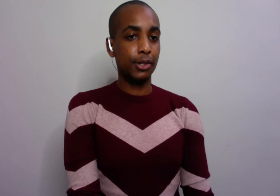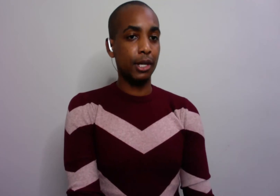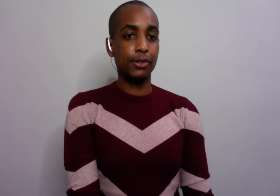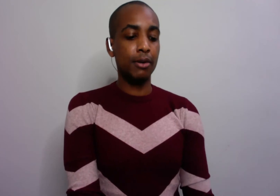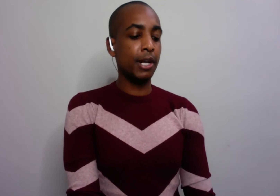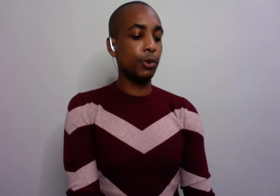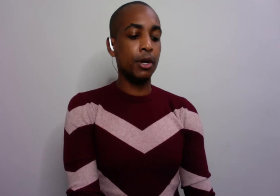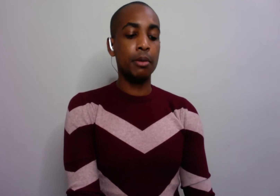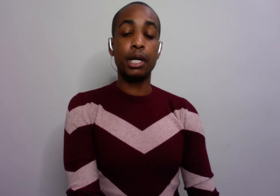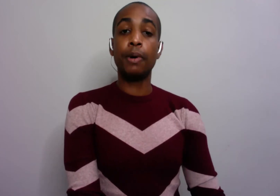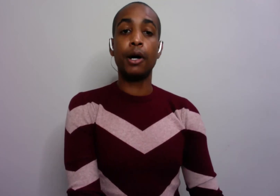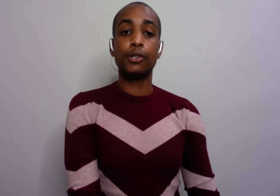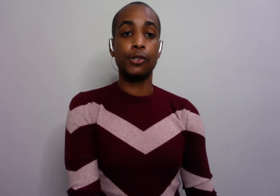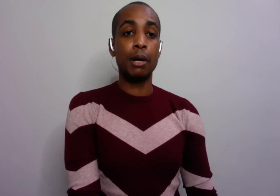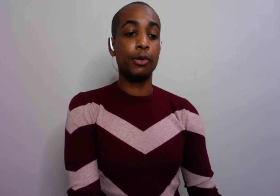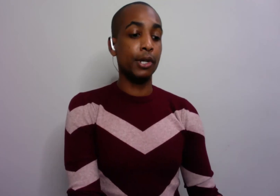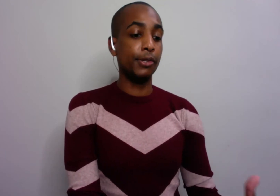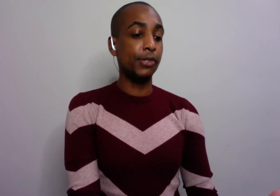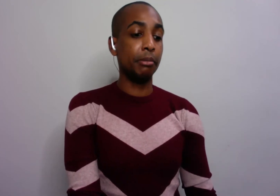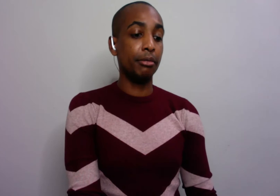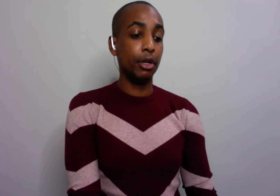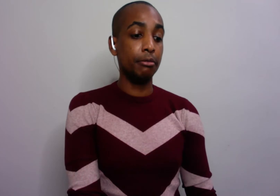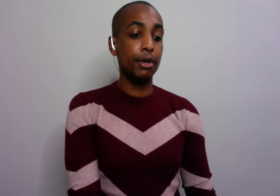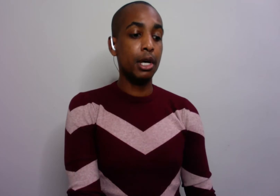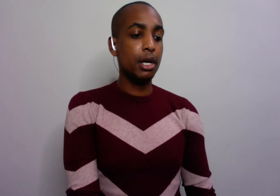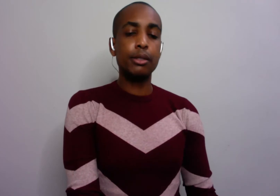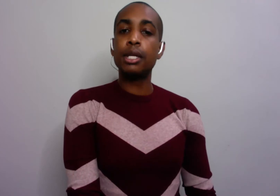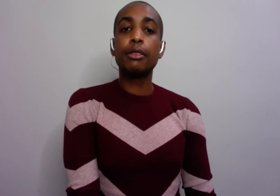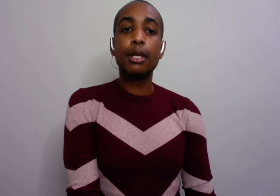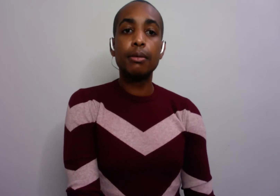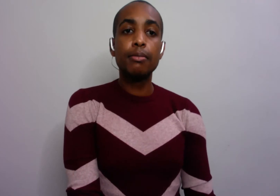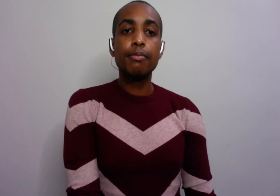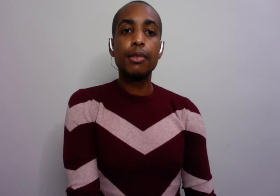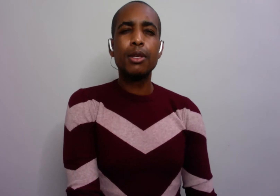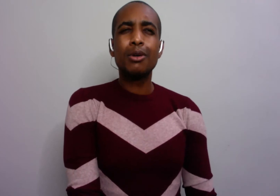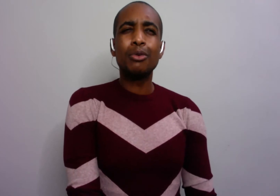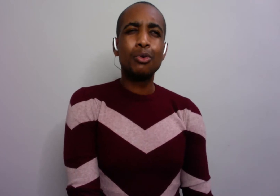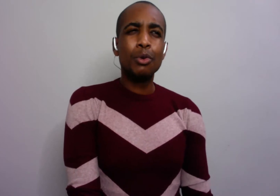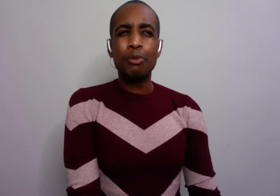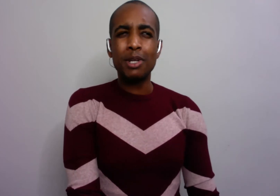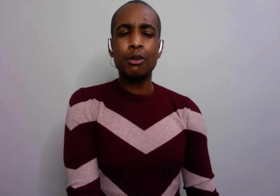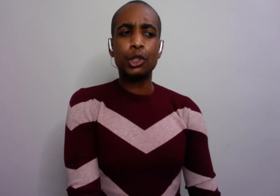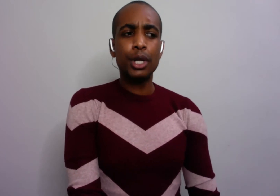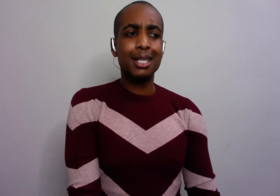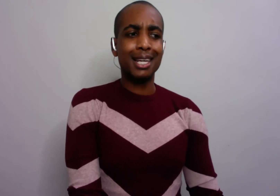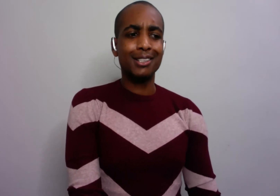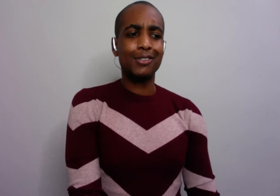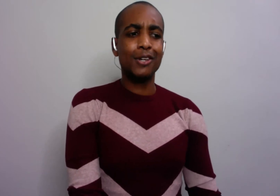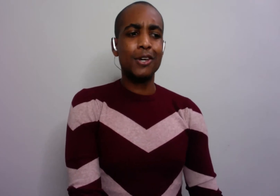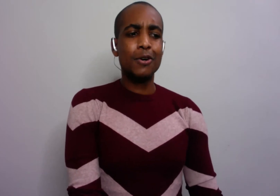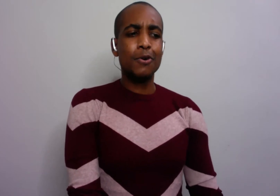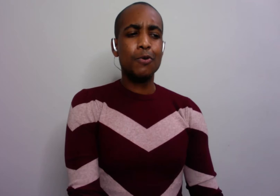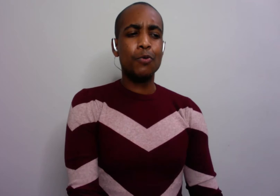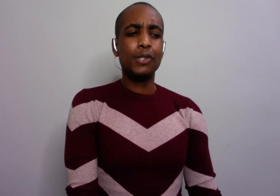treat these things, even as we know that monkeypox does not present the same level of death, when we don't treat